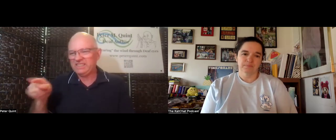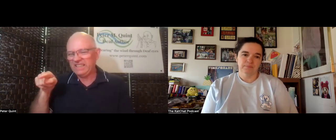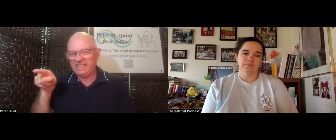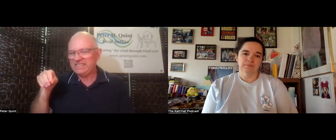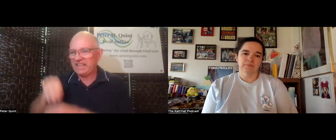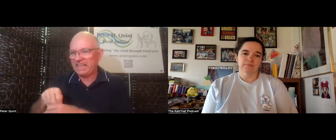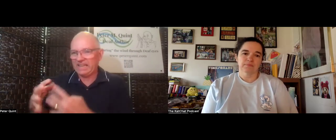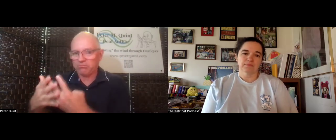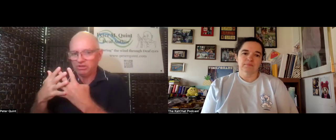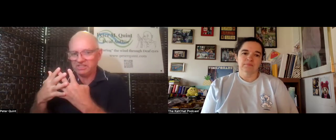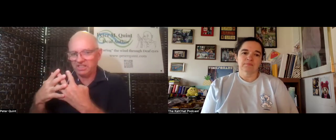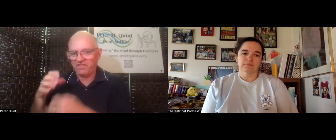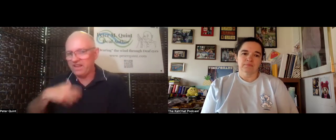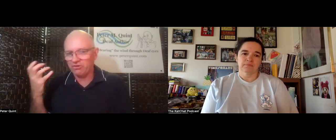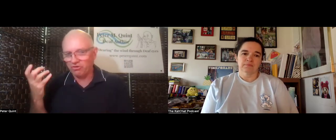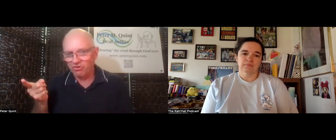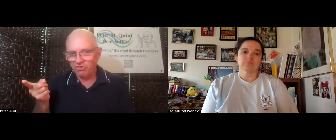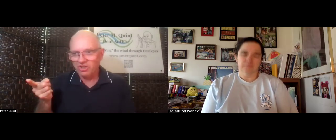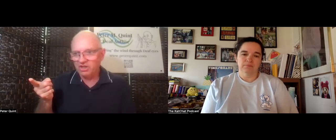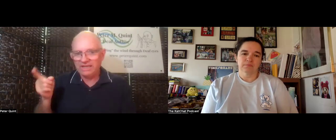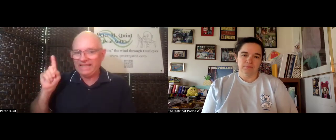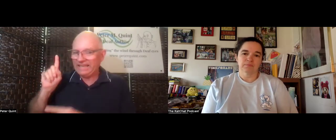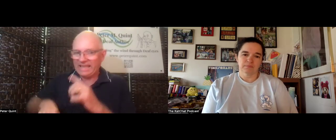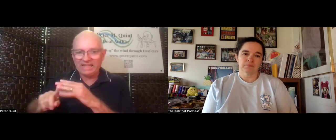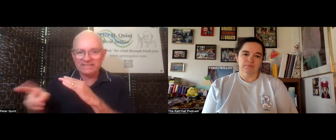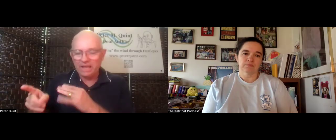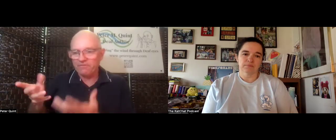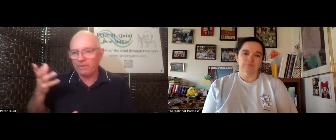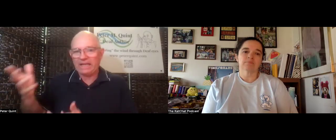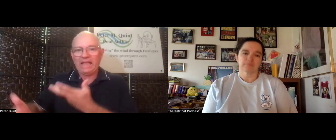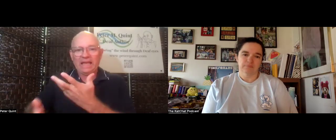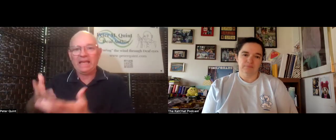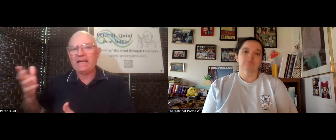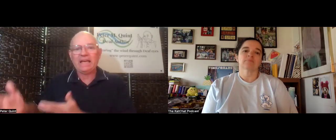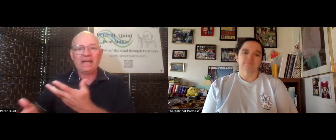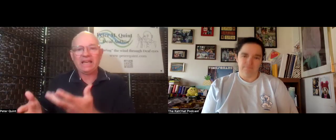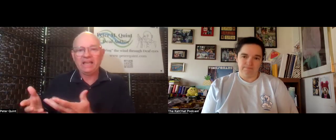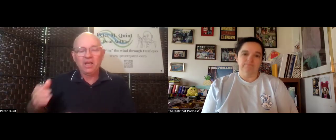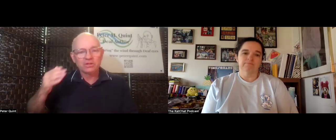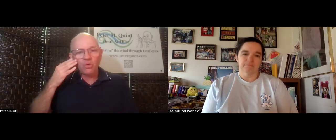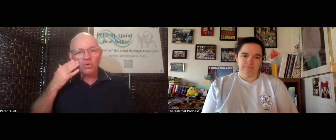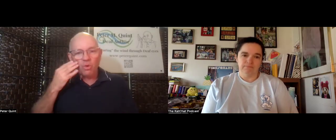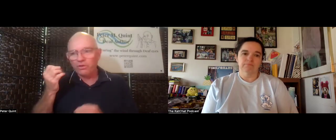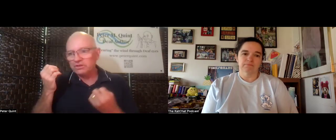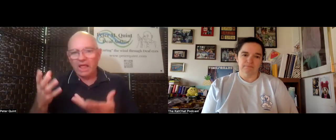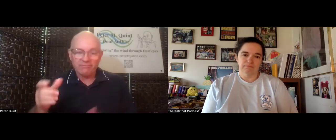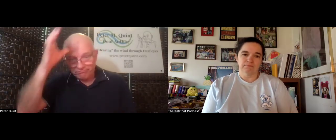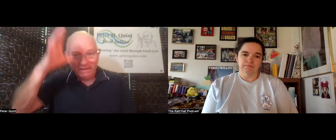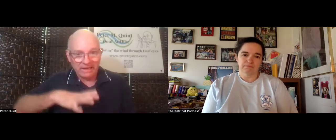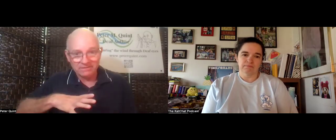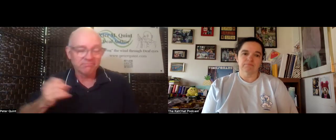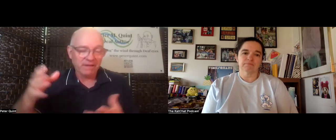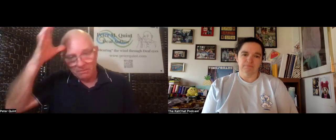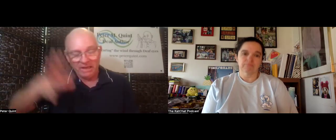Mhm. He's like in a prison of anger. He can't escape from it. So, there's a lot